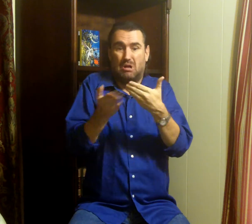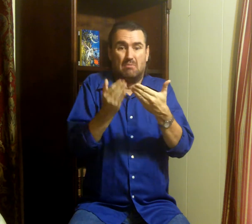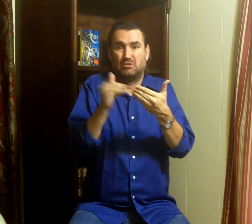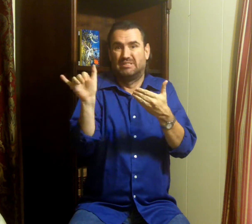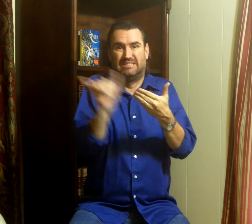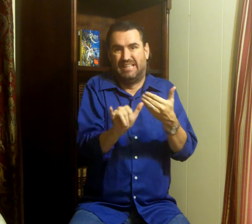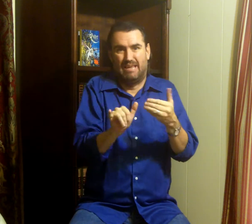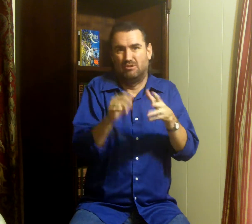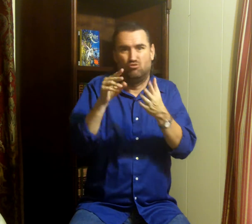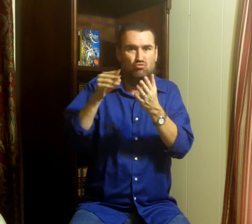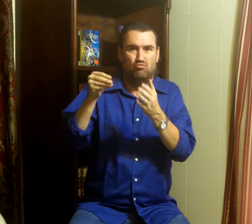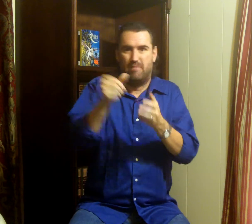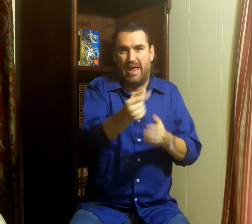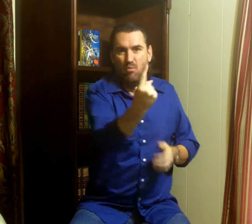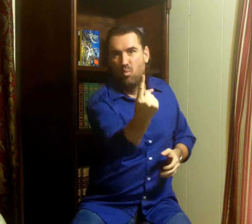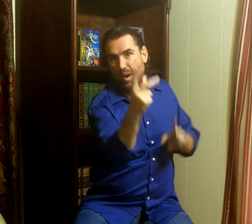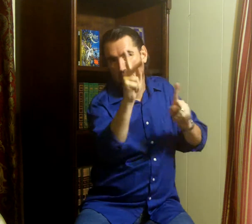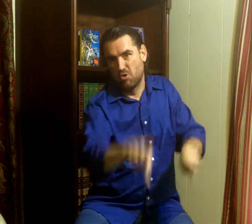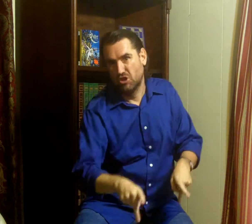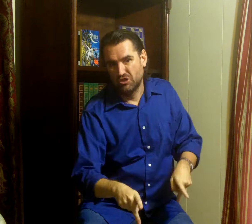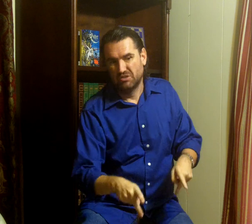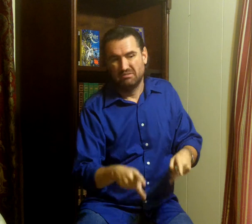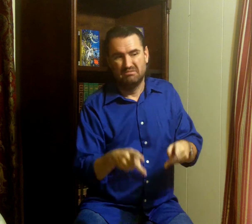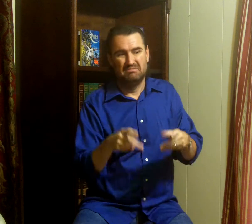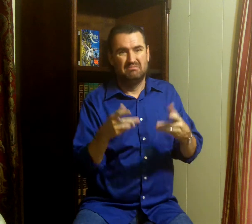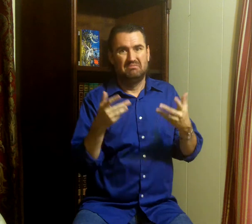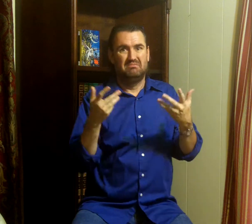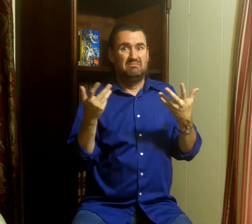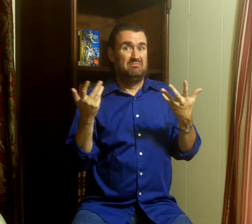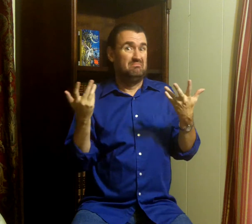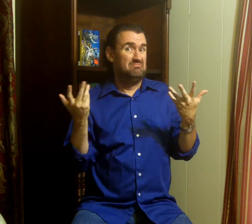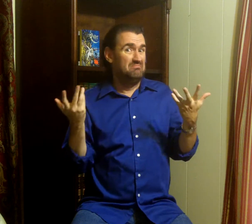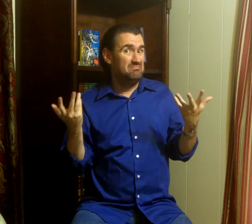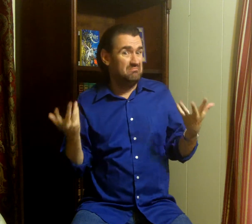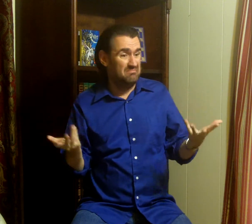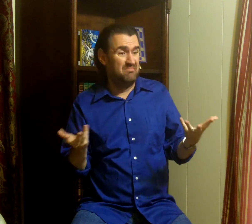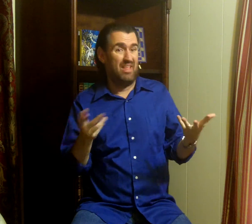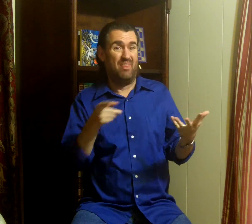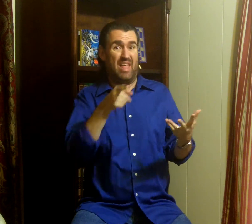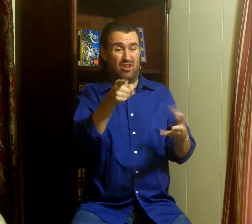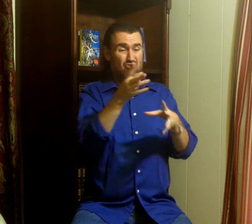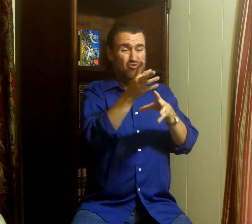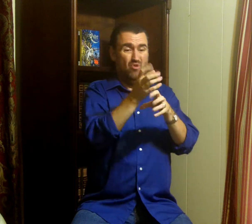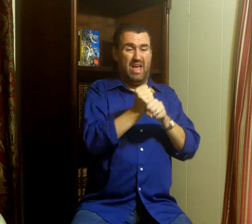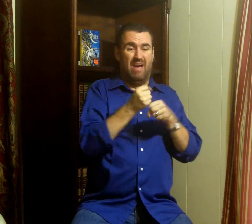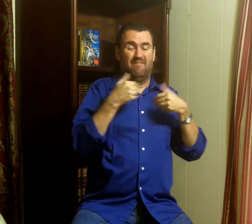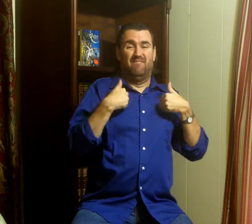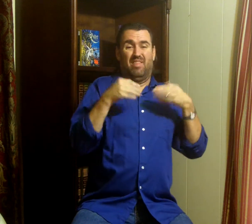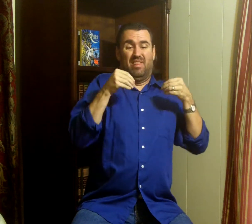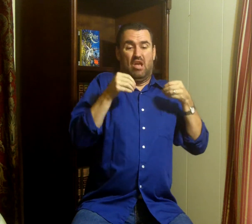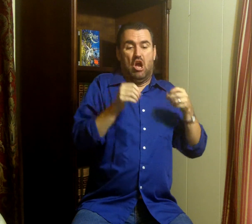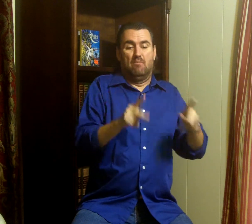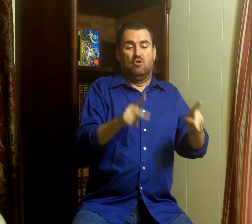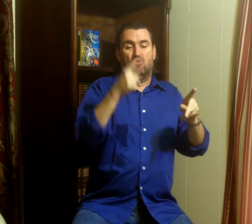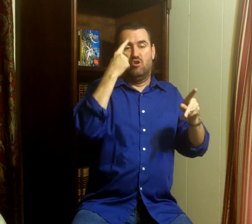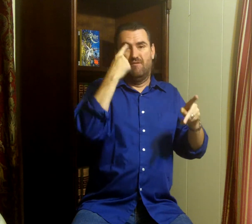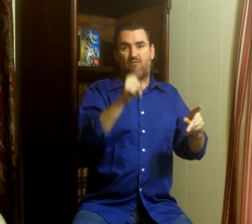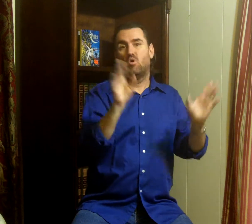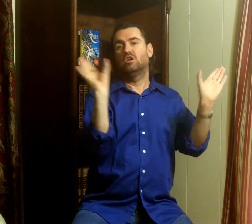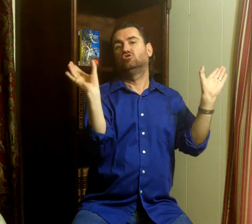individual feedback base, or a team of people who issue you a certificate that's actually